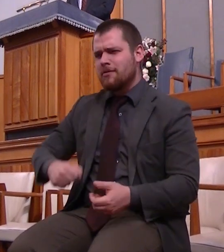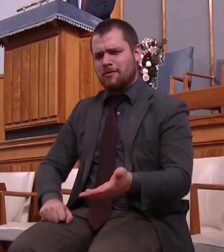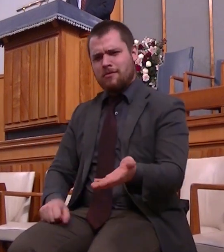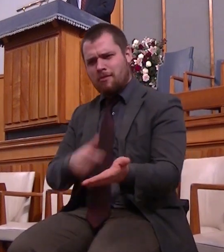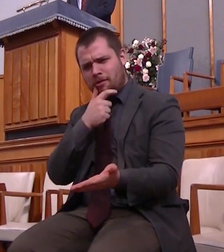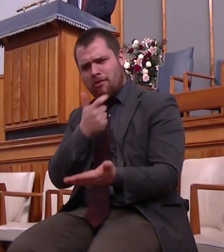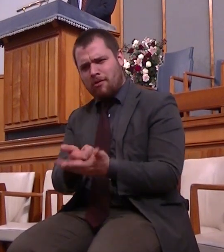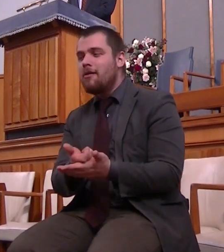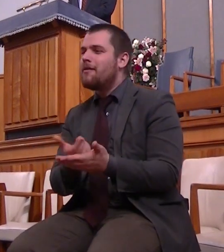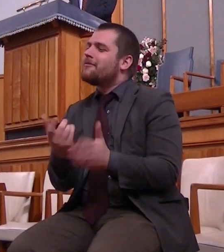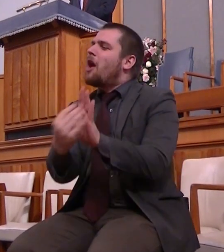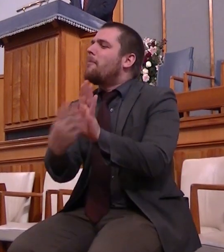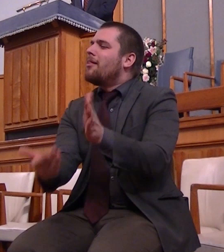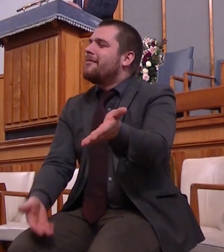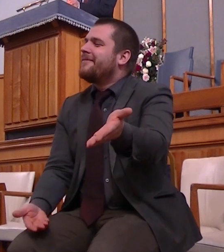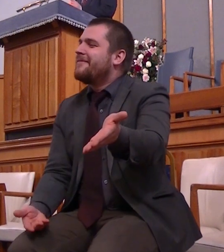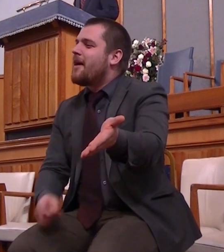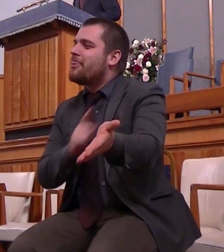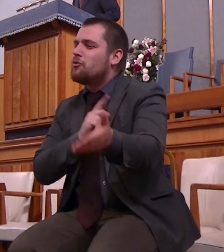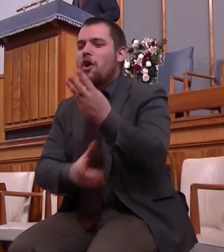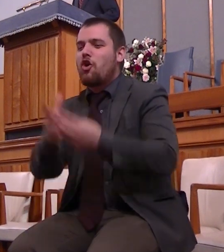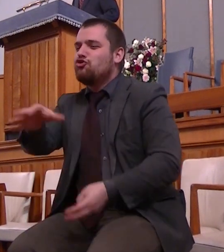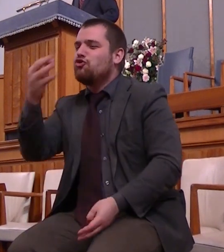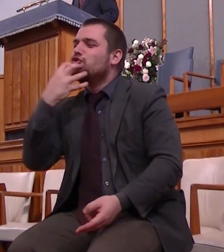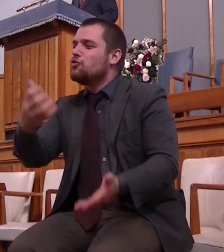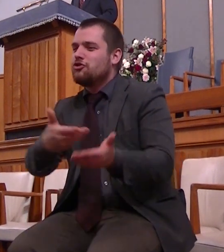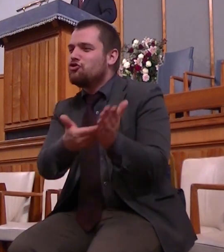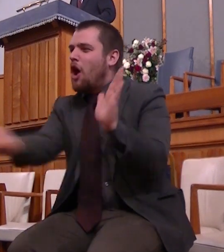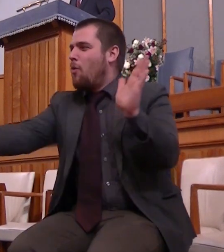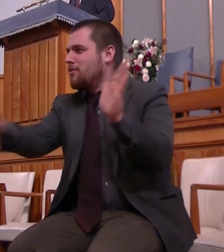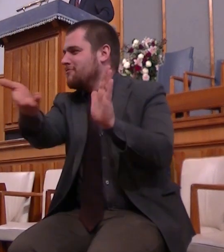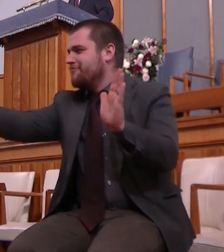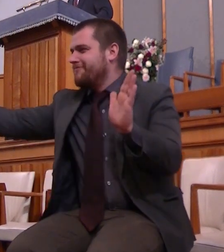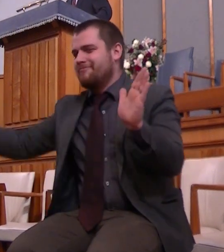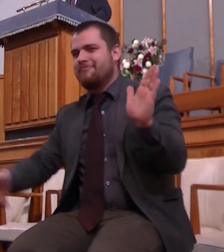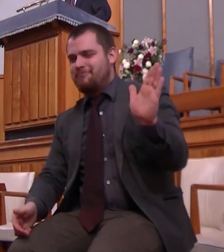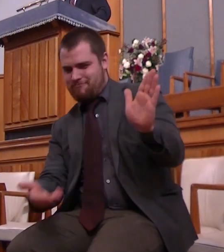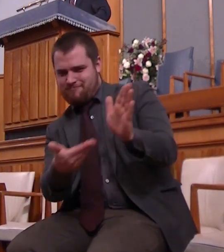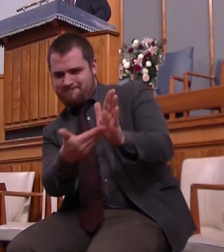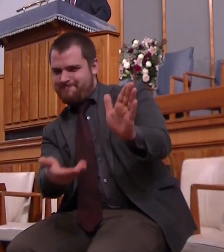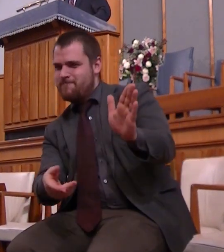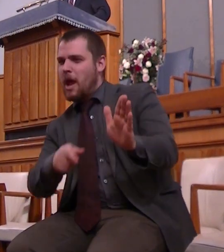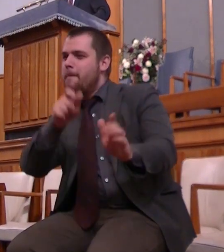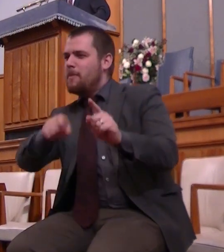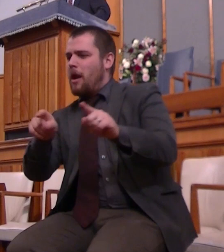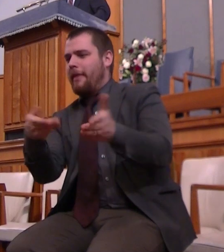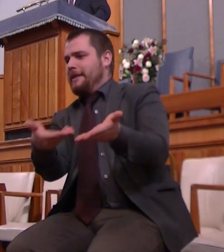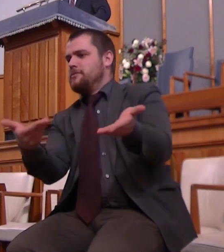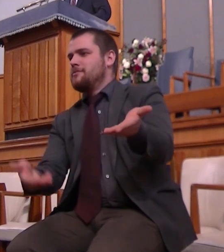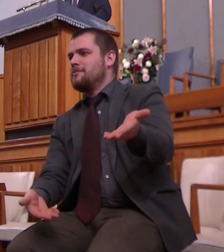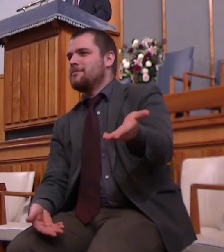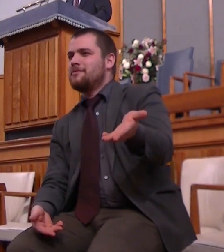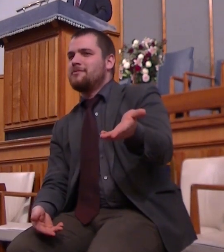They were a sign. If you were to die tonight or next week, a rebel